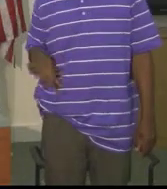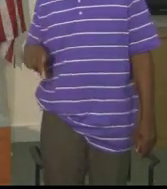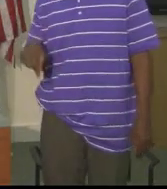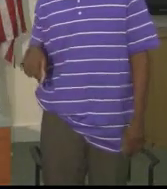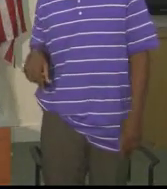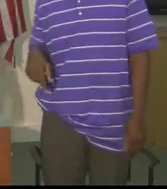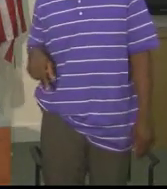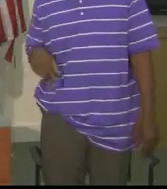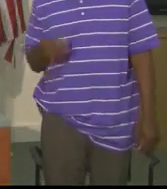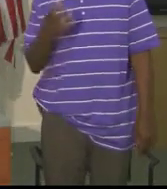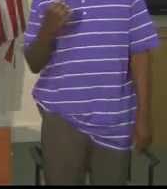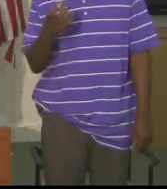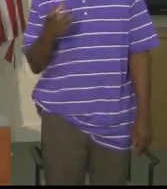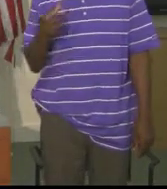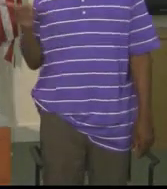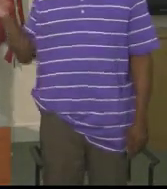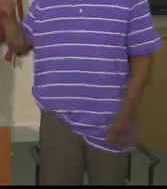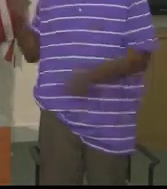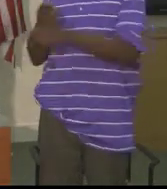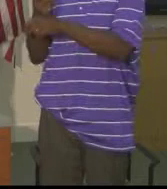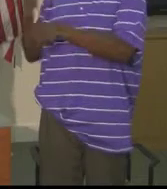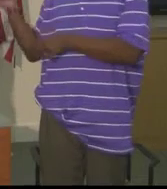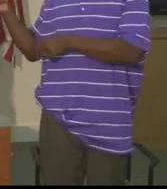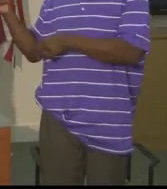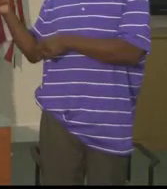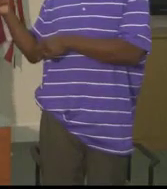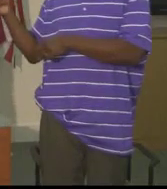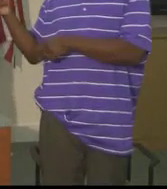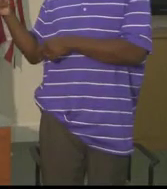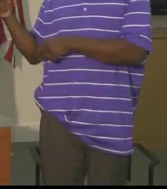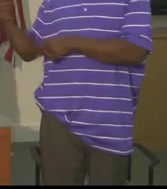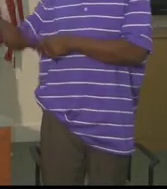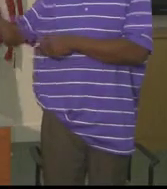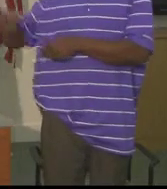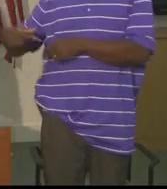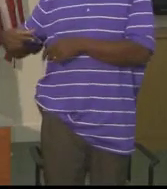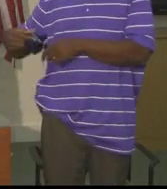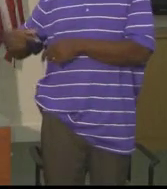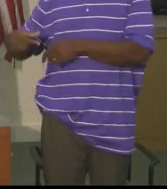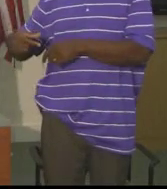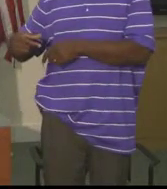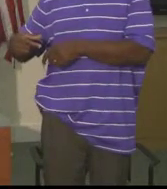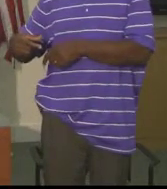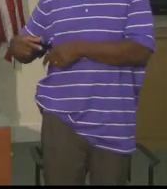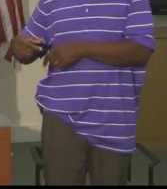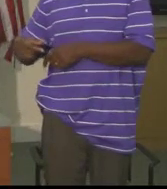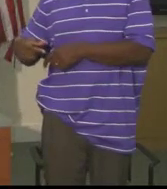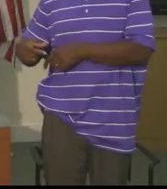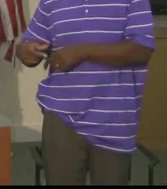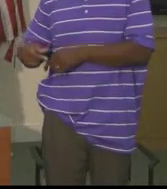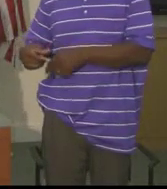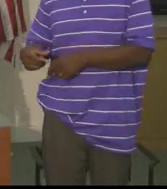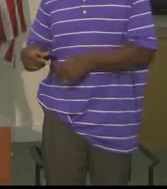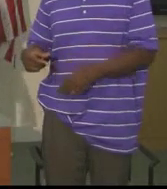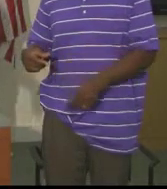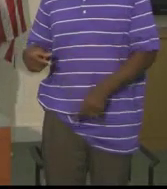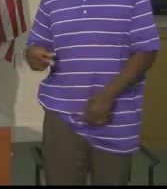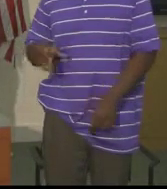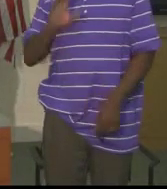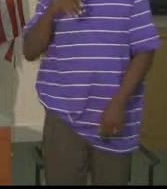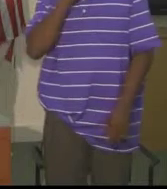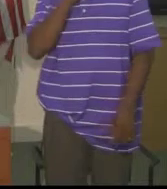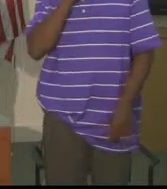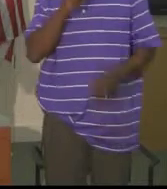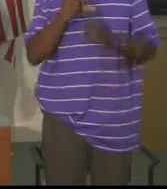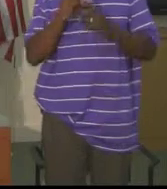Oh, he wants it for here. Oh. No, yeah, because we want to use this. I think he's trying to figure out the password for. You're going to